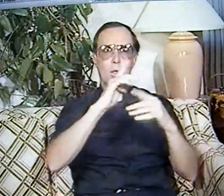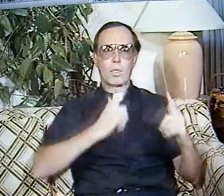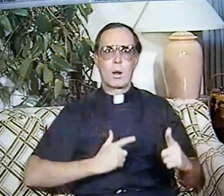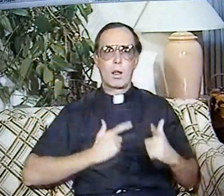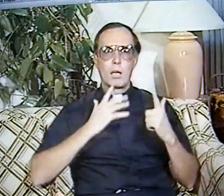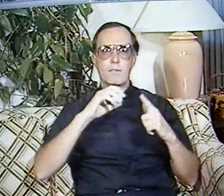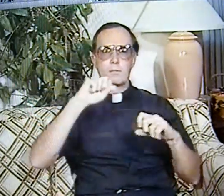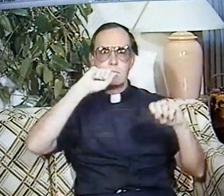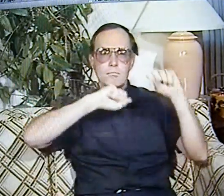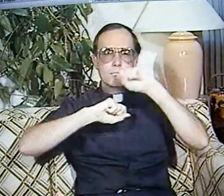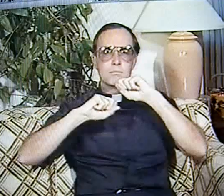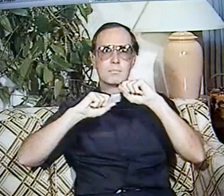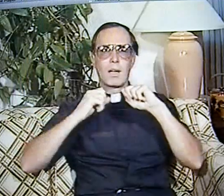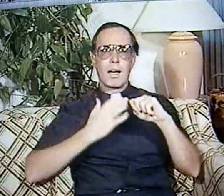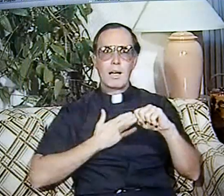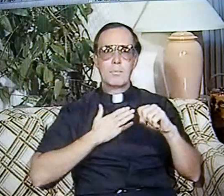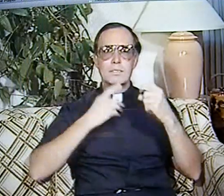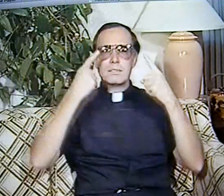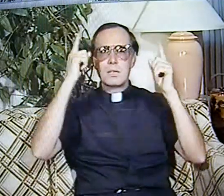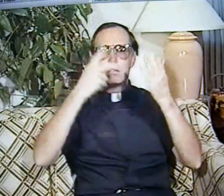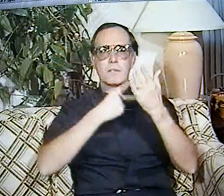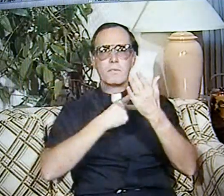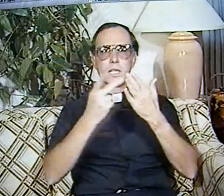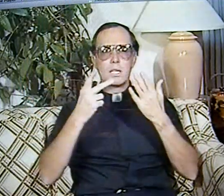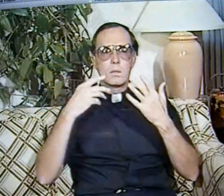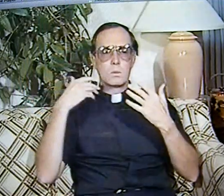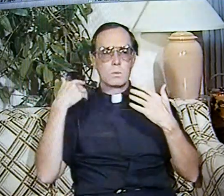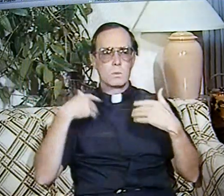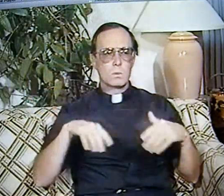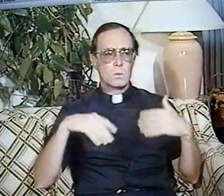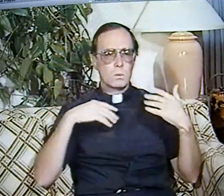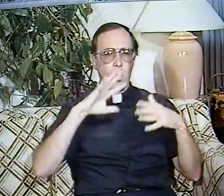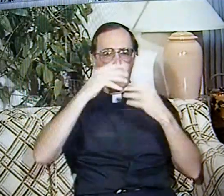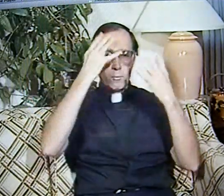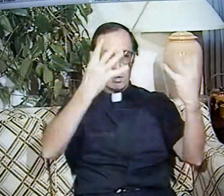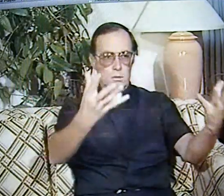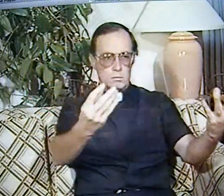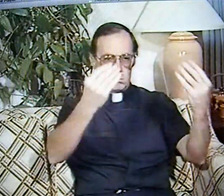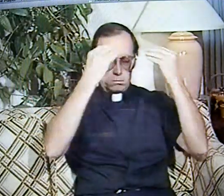I couldn't believe all of these stories of success and failure.